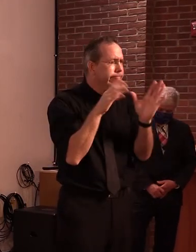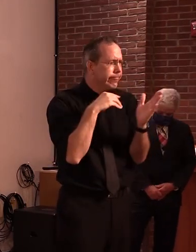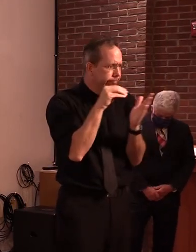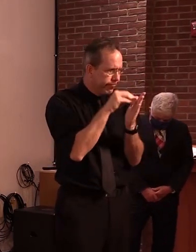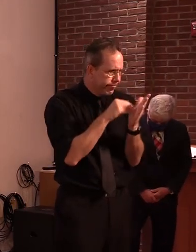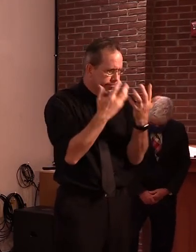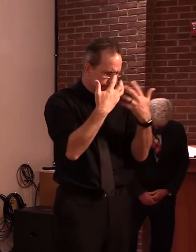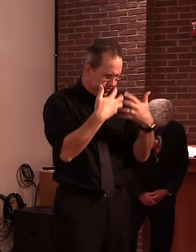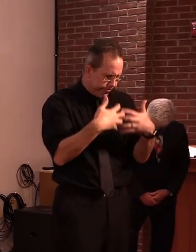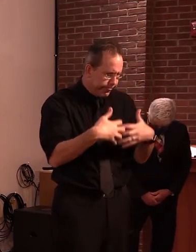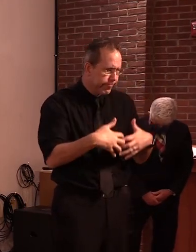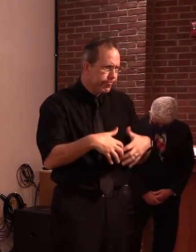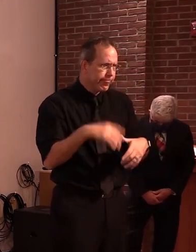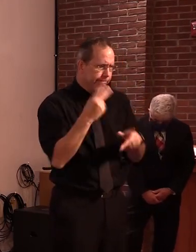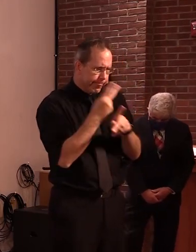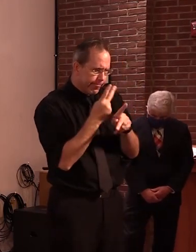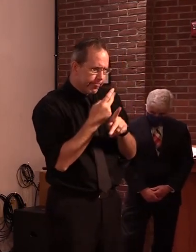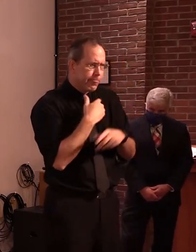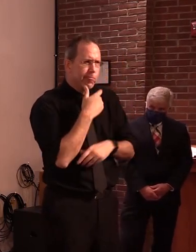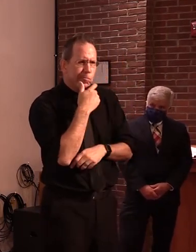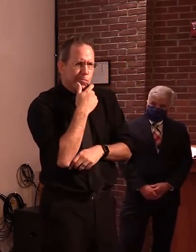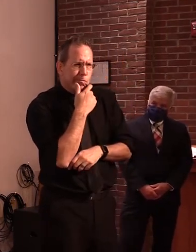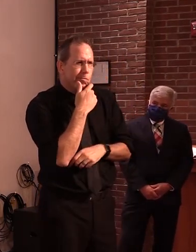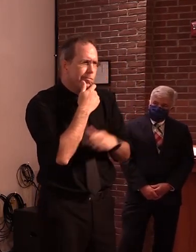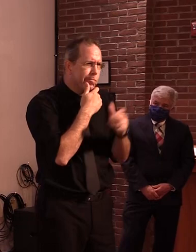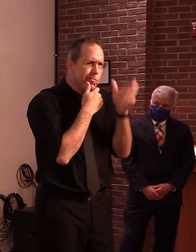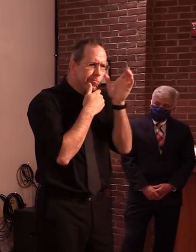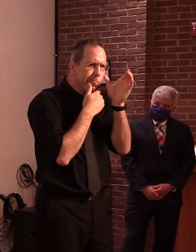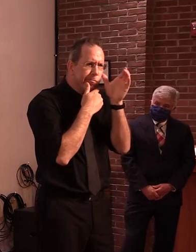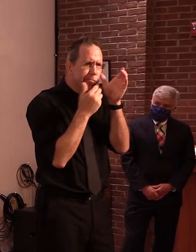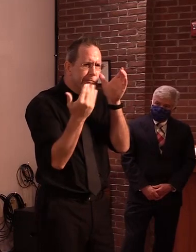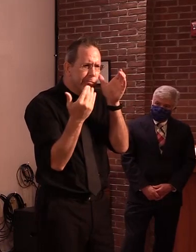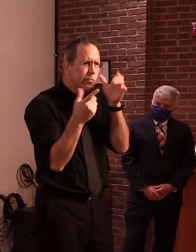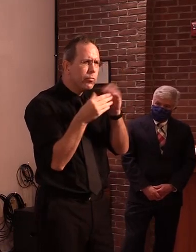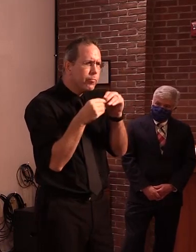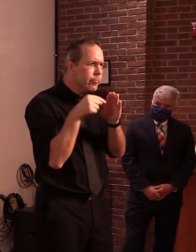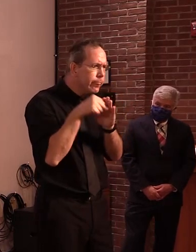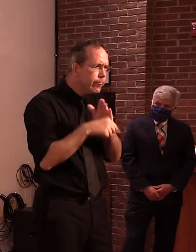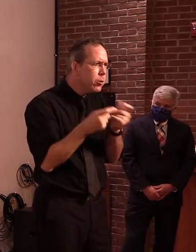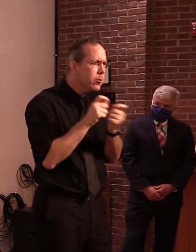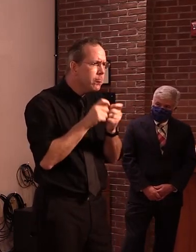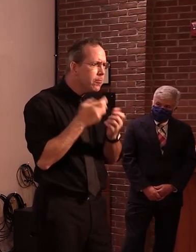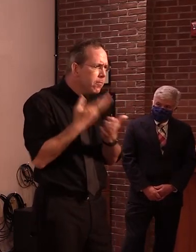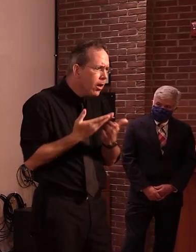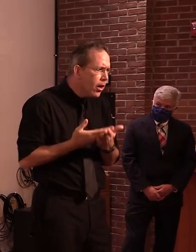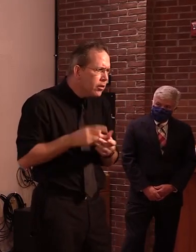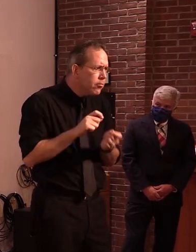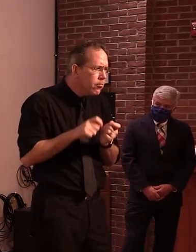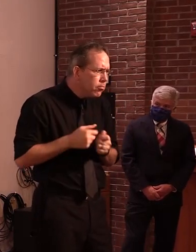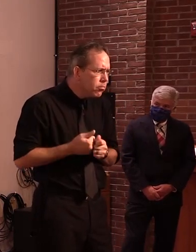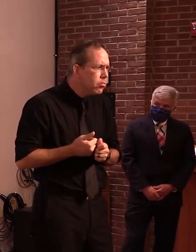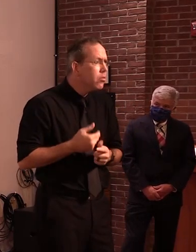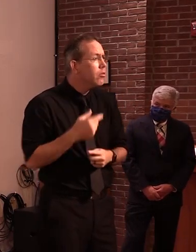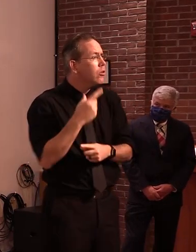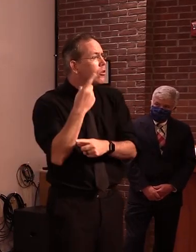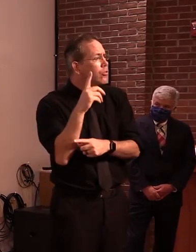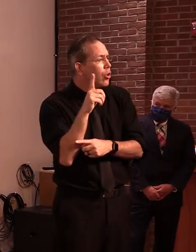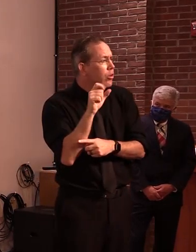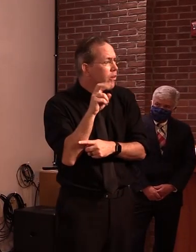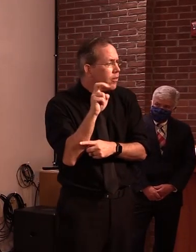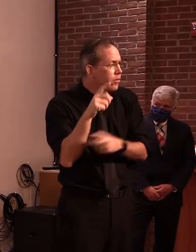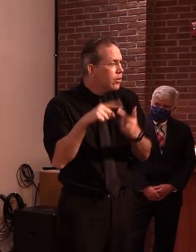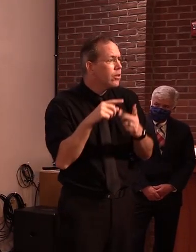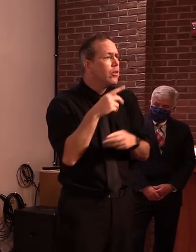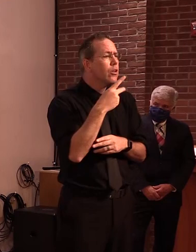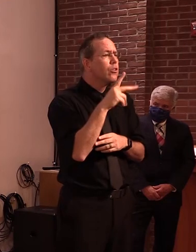consider. But I will say one thing. If Dr. Levine or Dr. Kelso feel strongly about something,